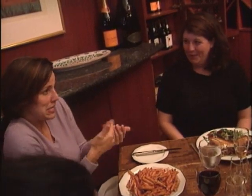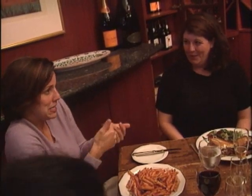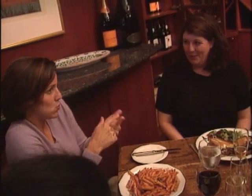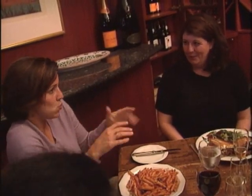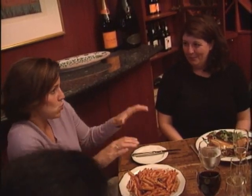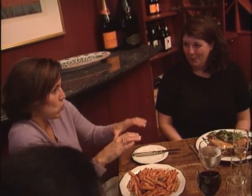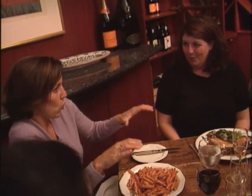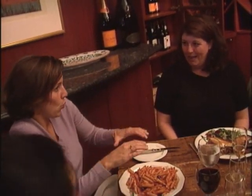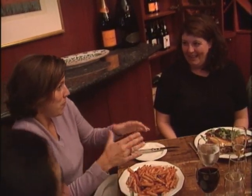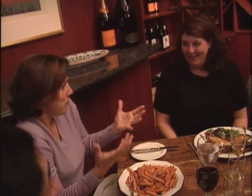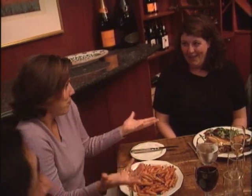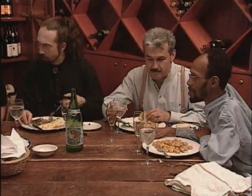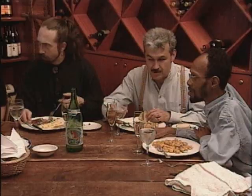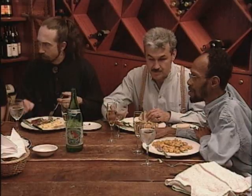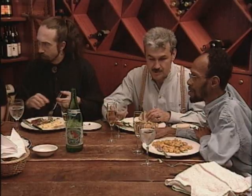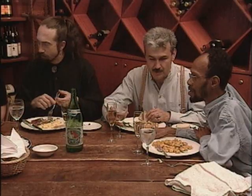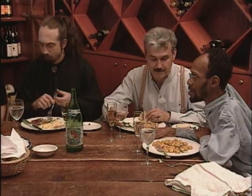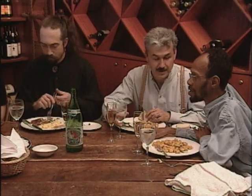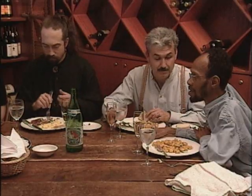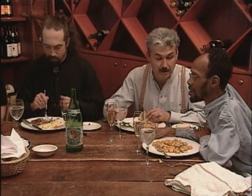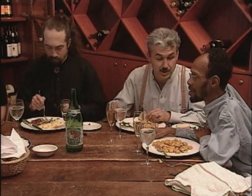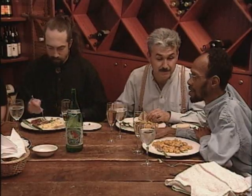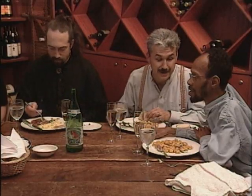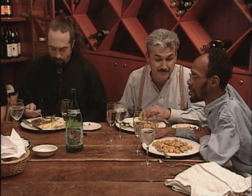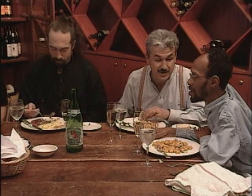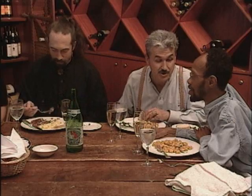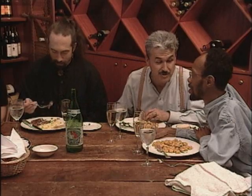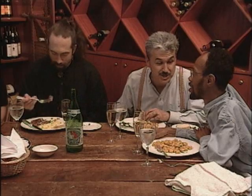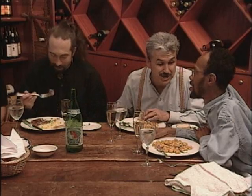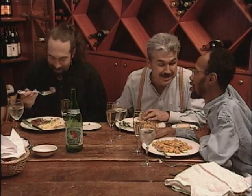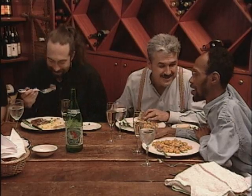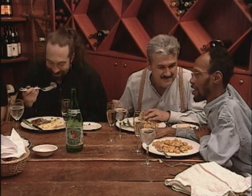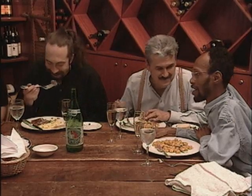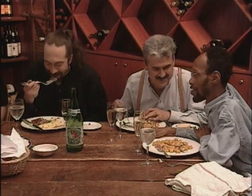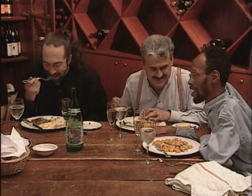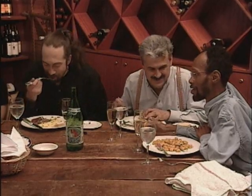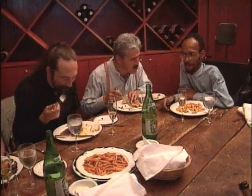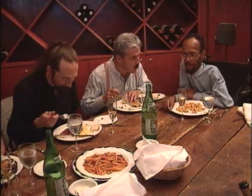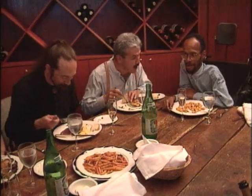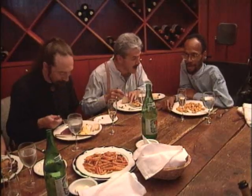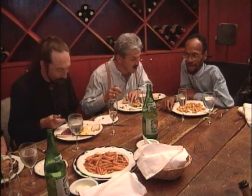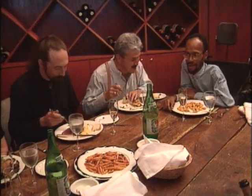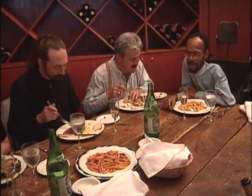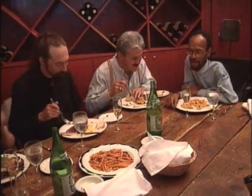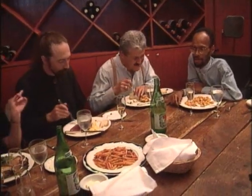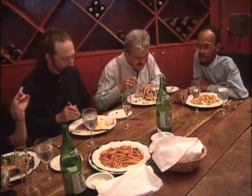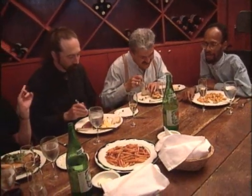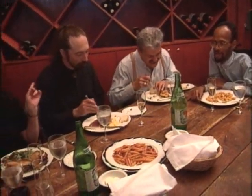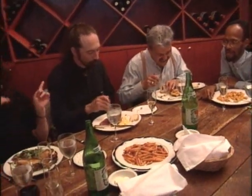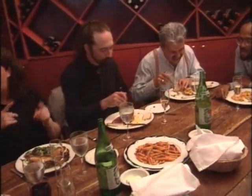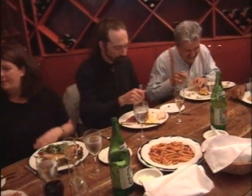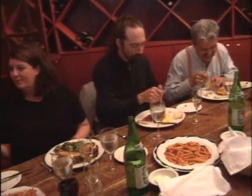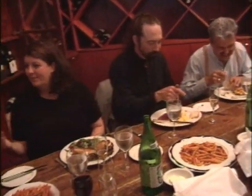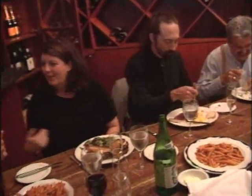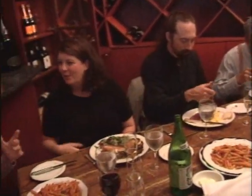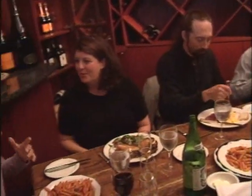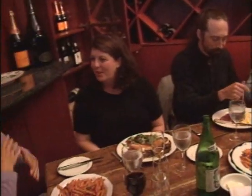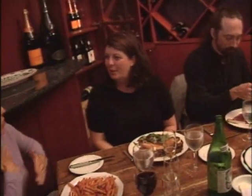know, we're right here on the ground. We can do anything. And other things. I really appreciate about technology. Oh, I'm sorry. I